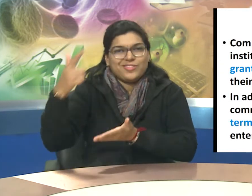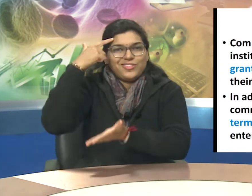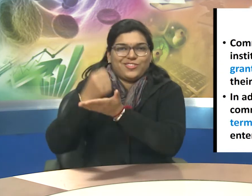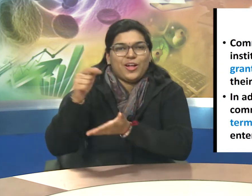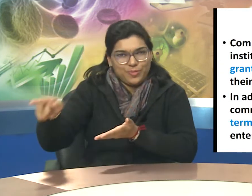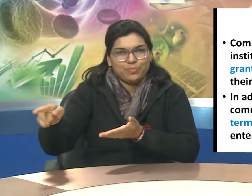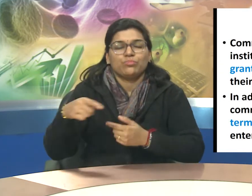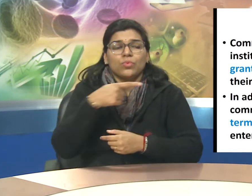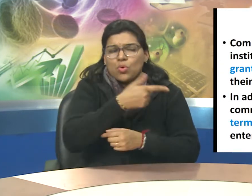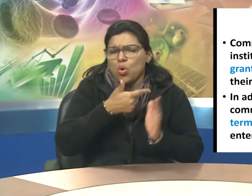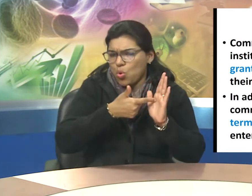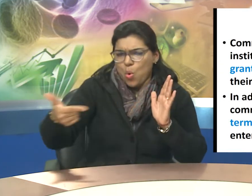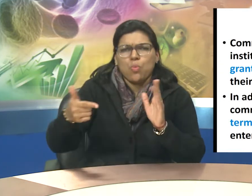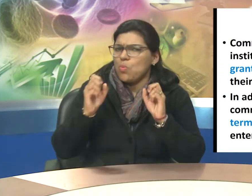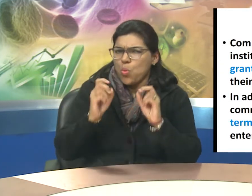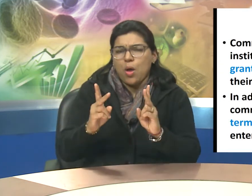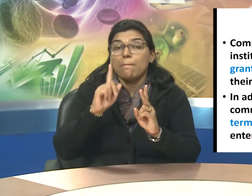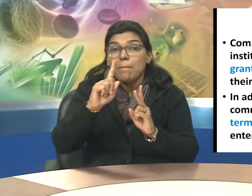advance to the customers.